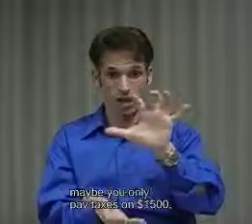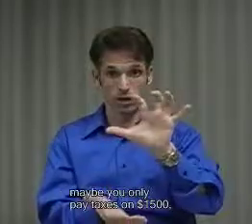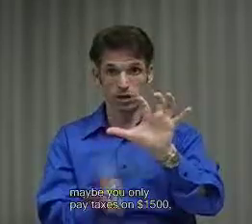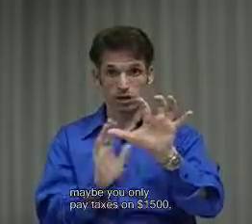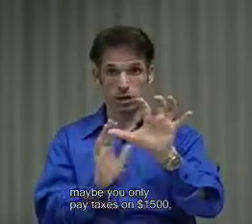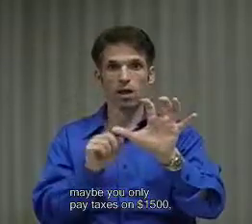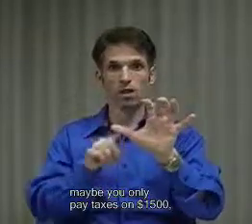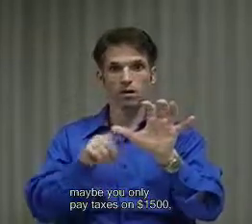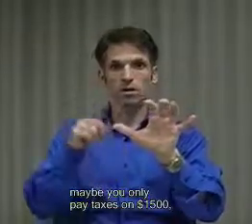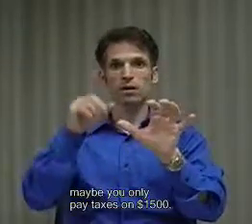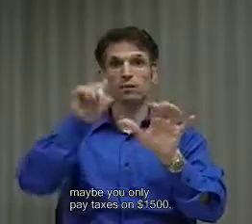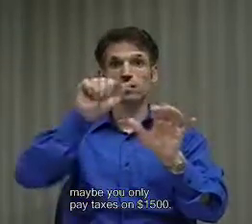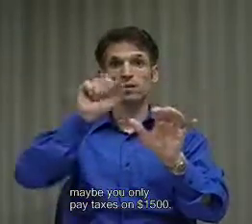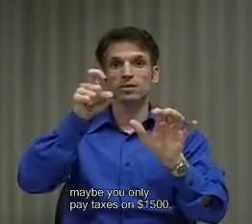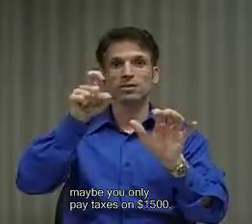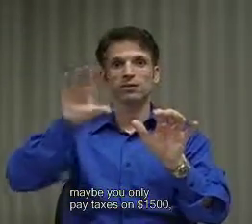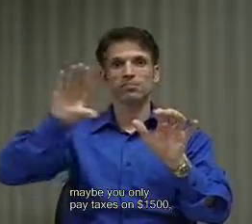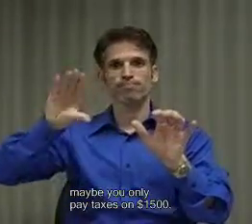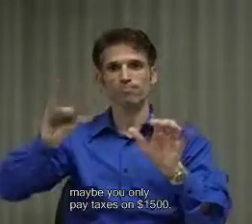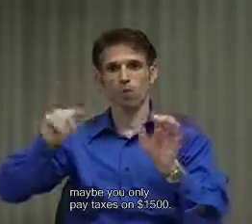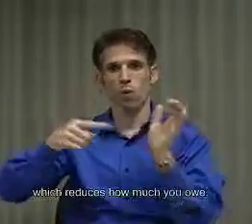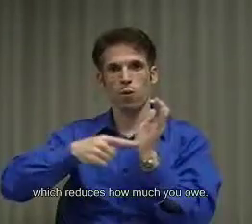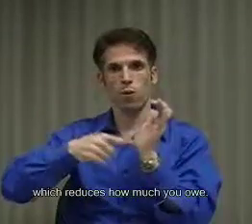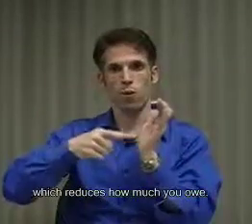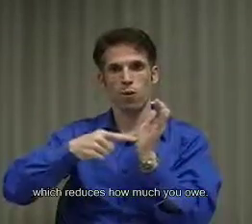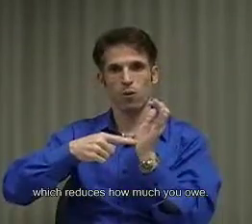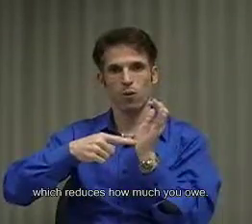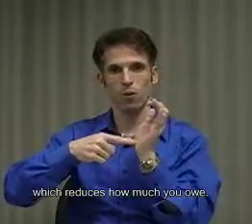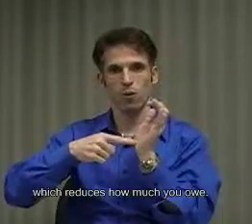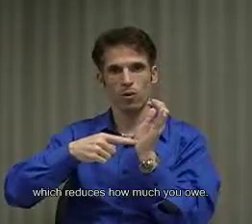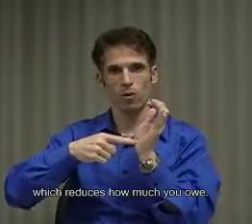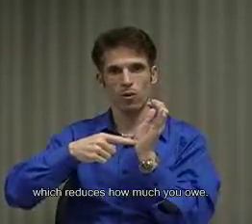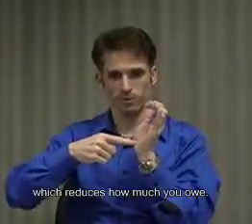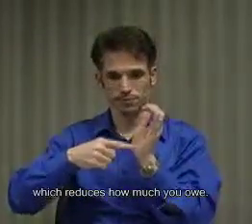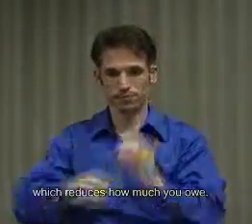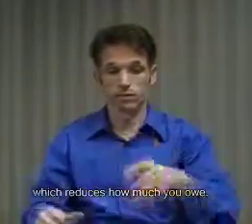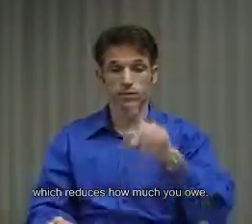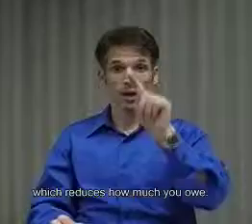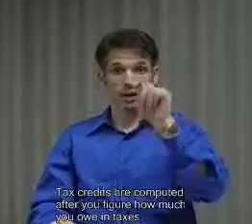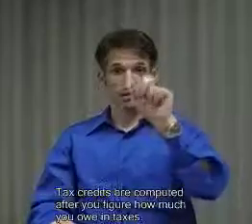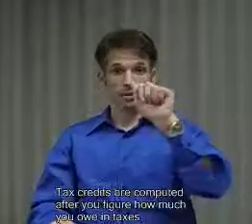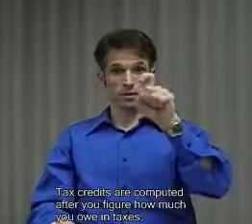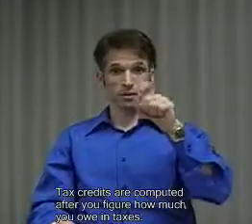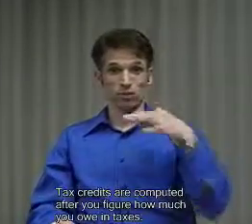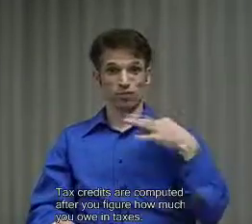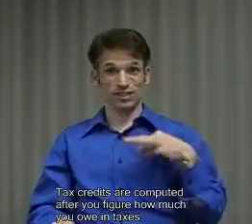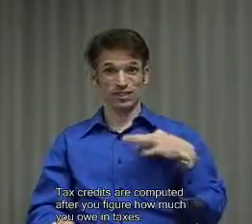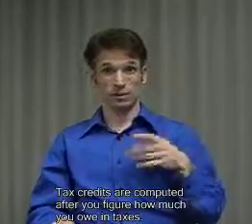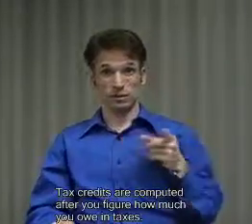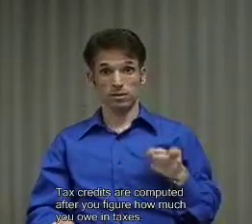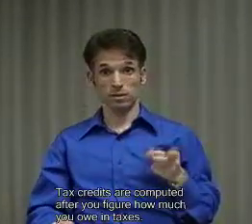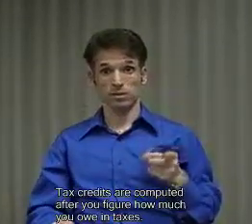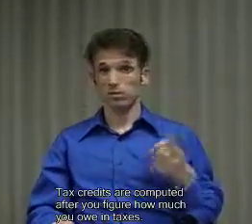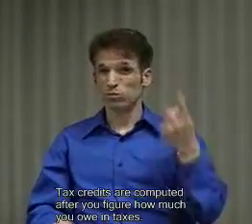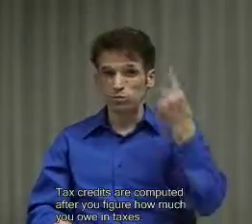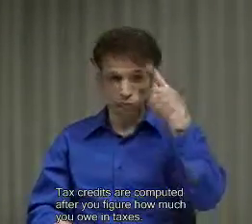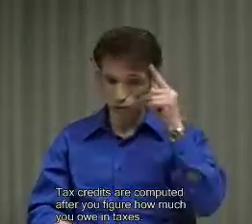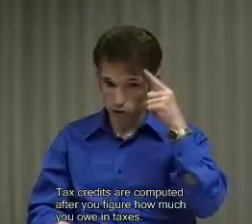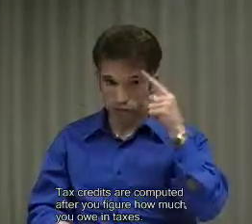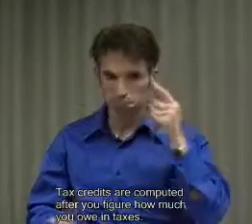maybe you only pay taxes on $1,500, which reduces how much you owe. Tax credits are computed after you